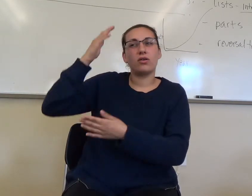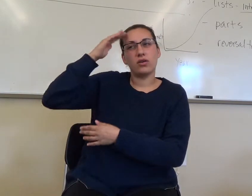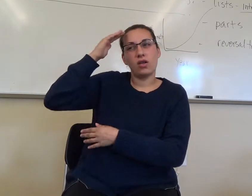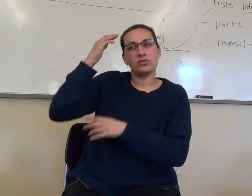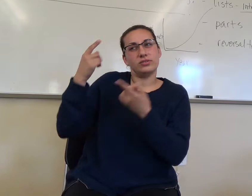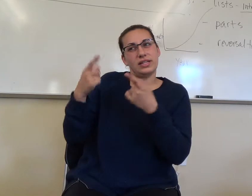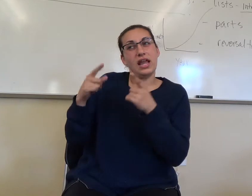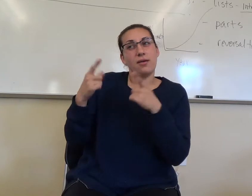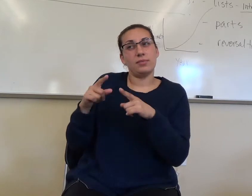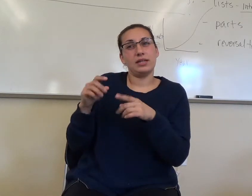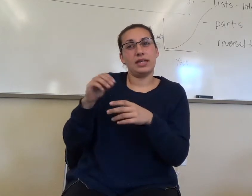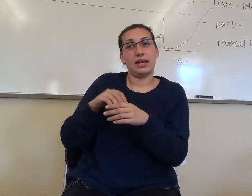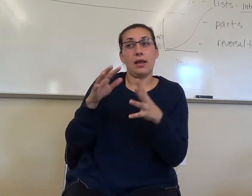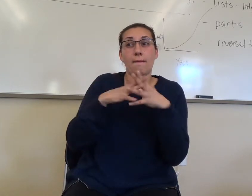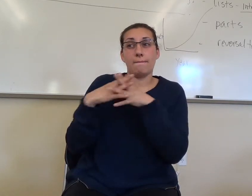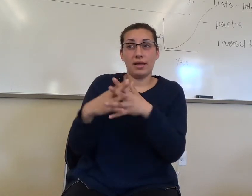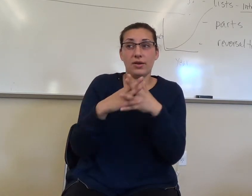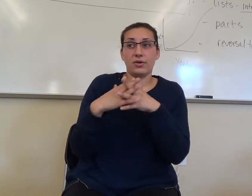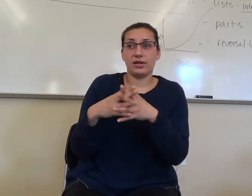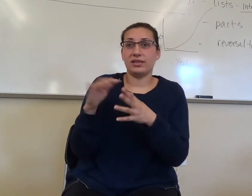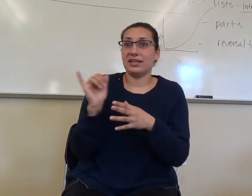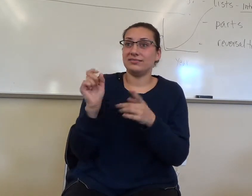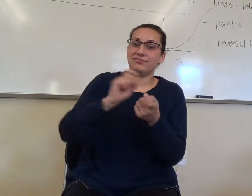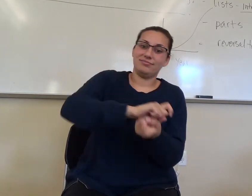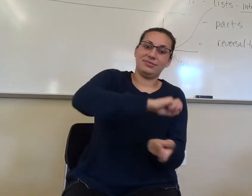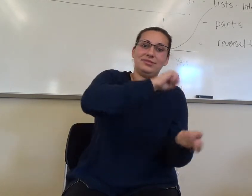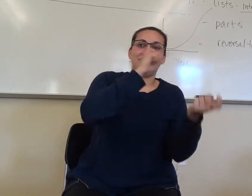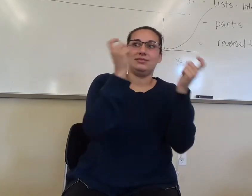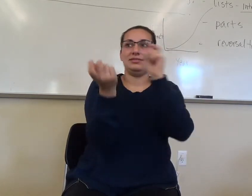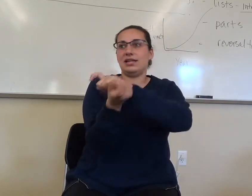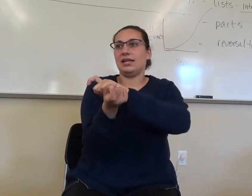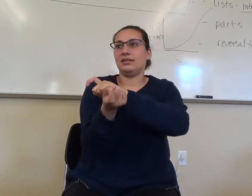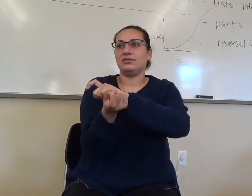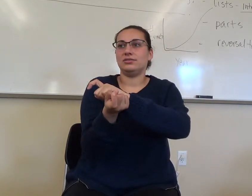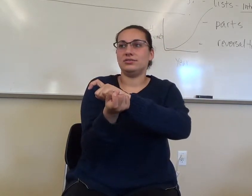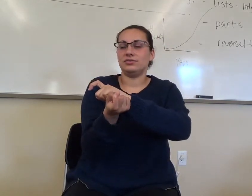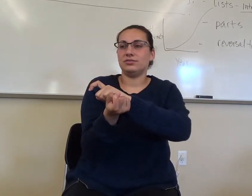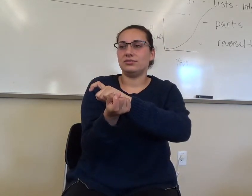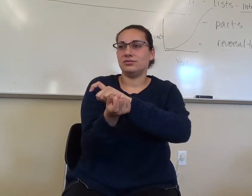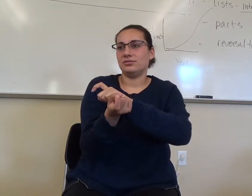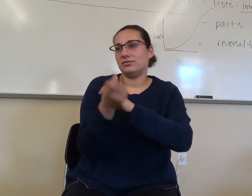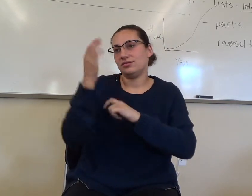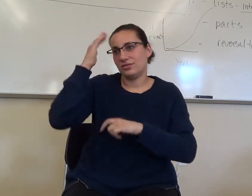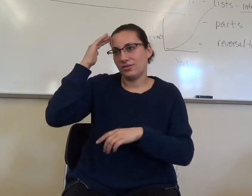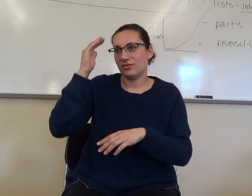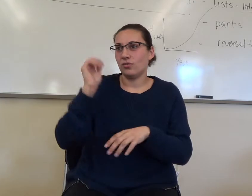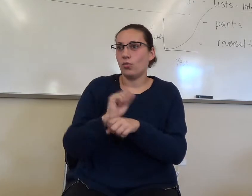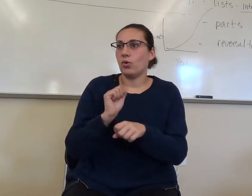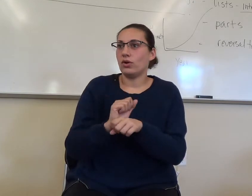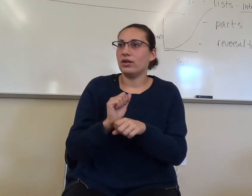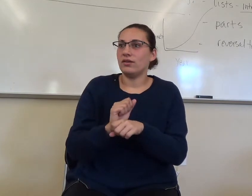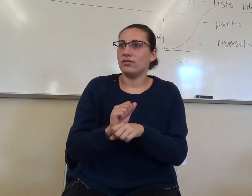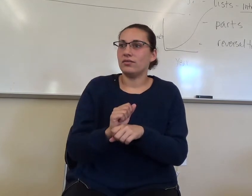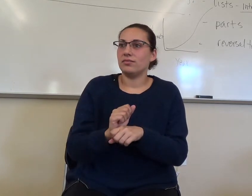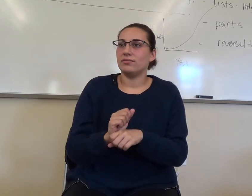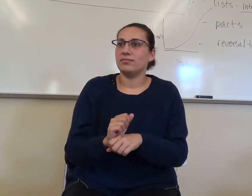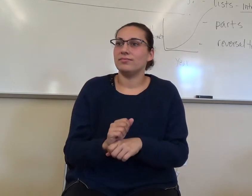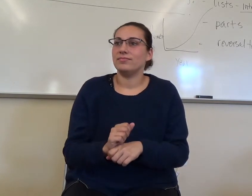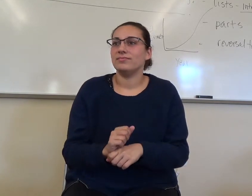country at this time, the changeover from just working on farms to all these factories, all these buildings.